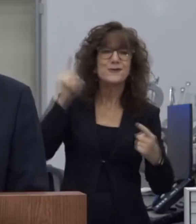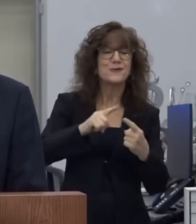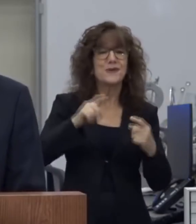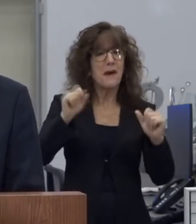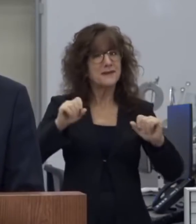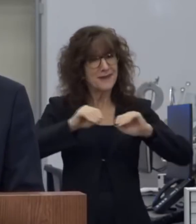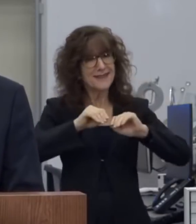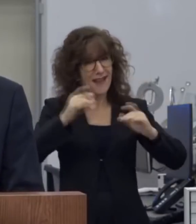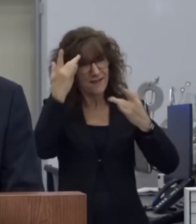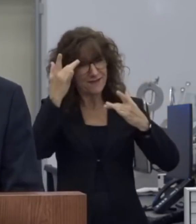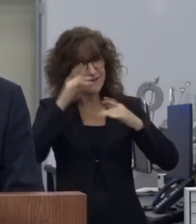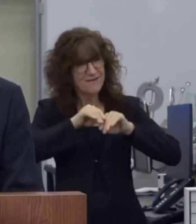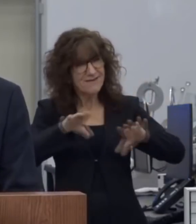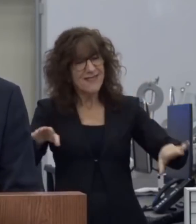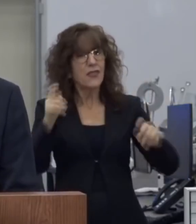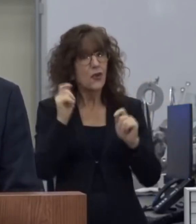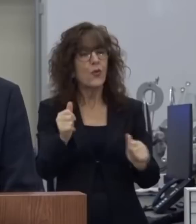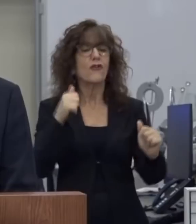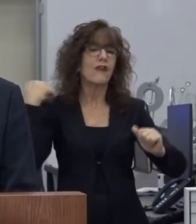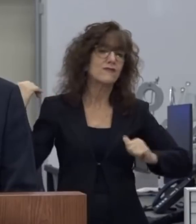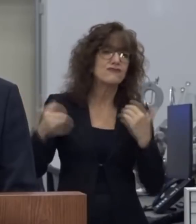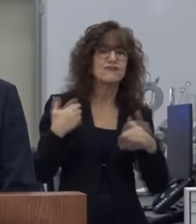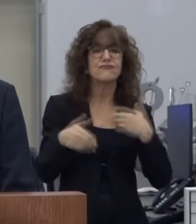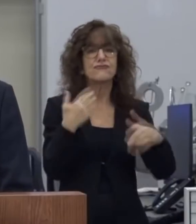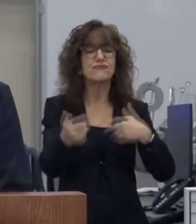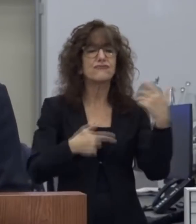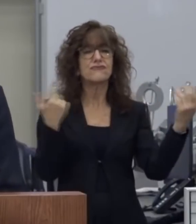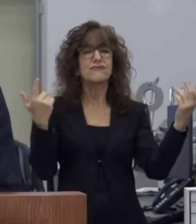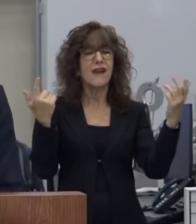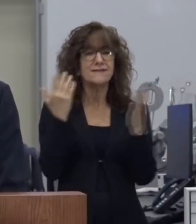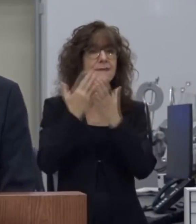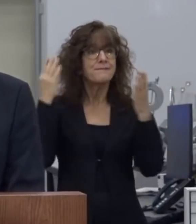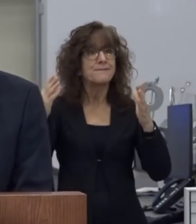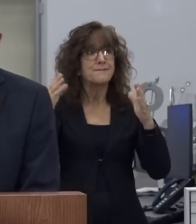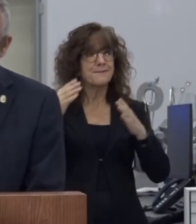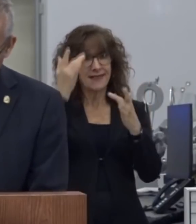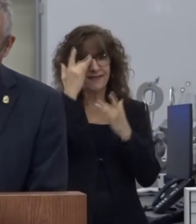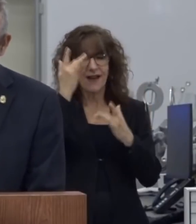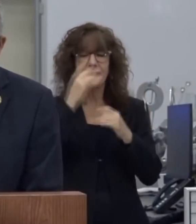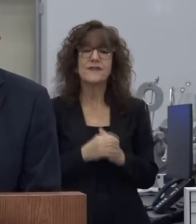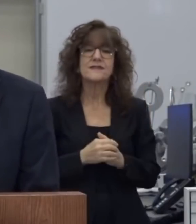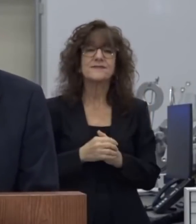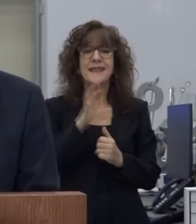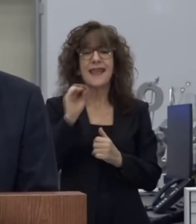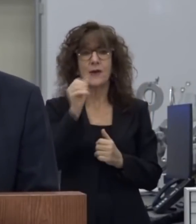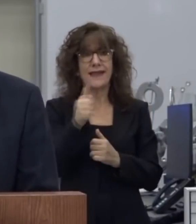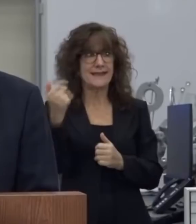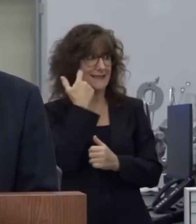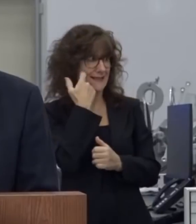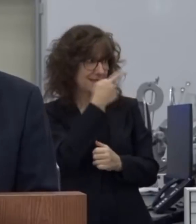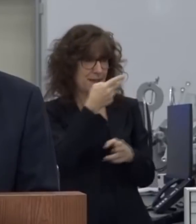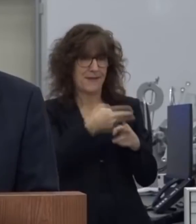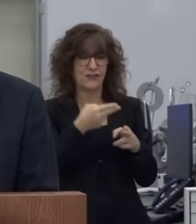of infection and spread, the quicker we can move away from this virus. Now, as the county executive mentioned, the